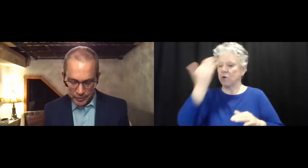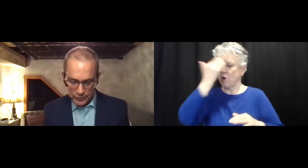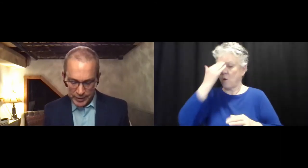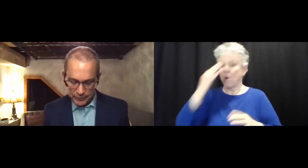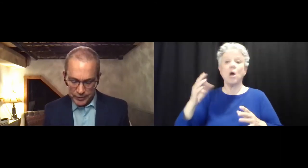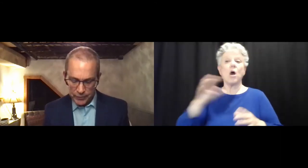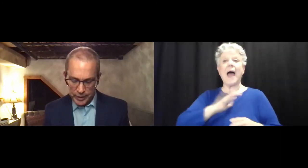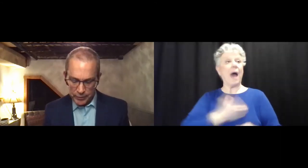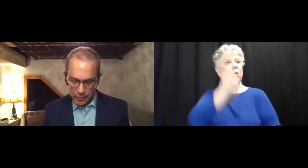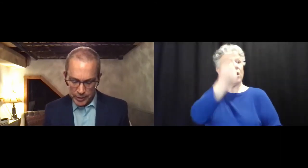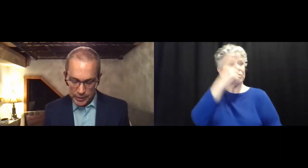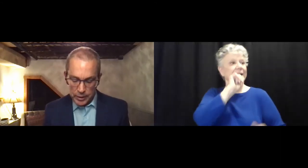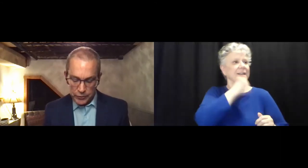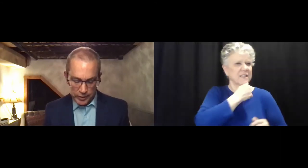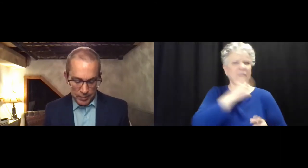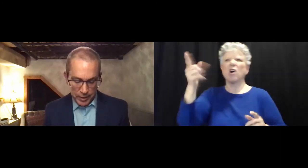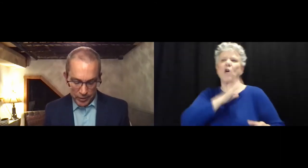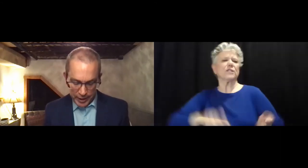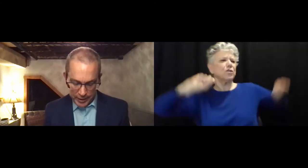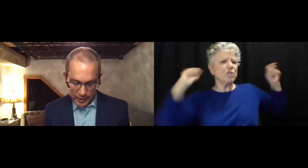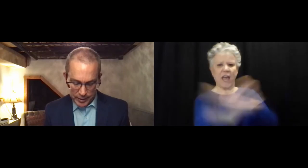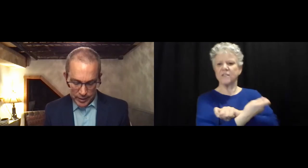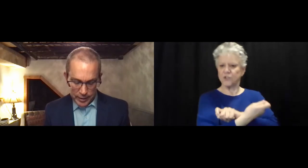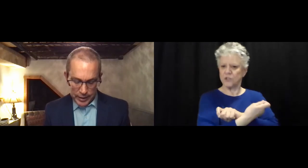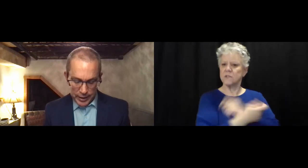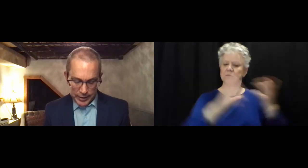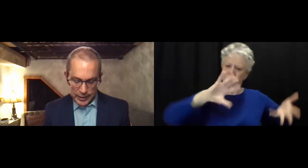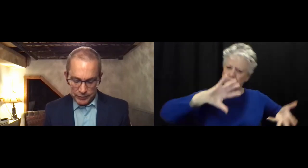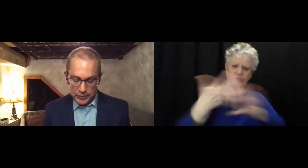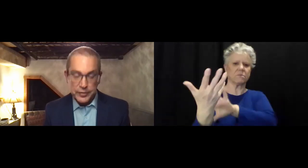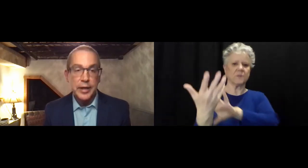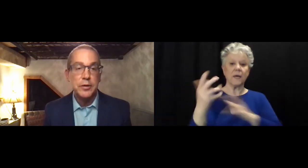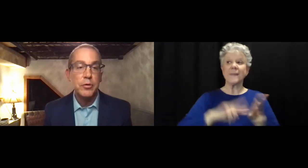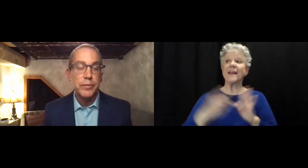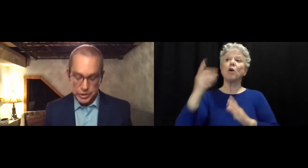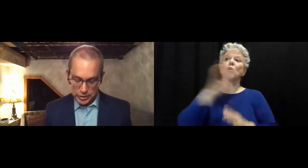explodes our understanding of suffering and infirmity, turning them on their head. And he gives